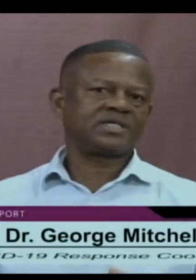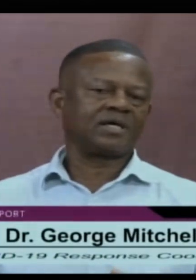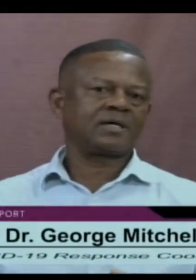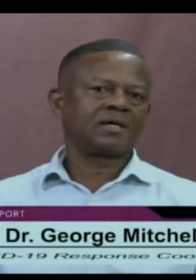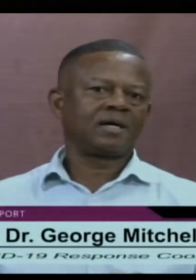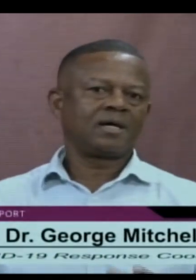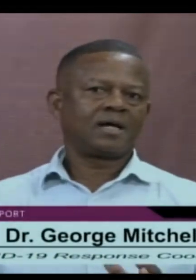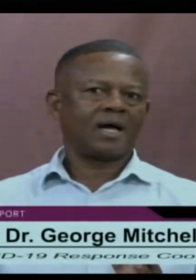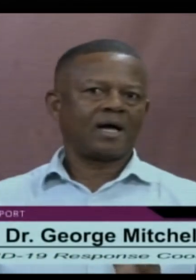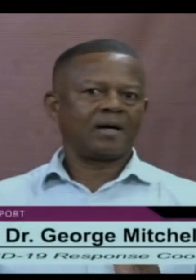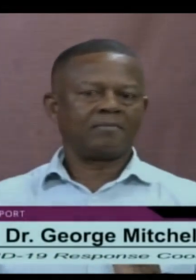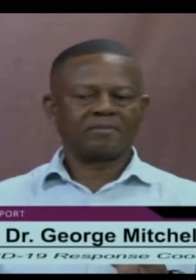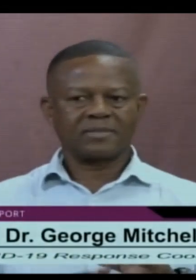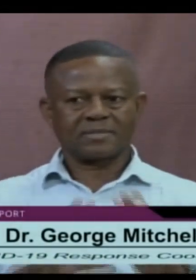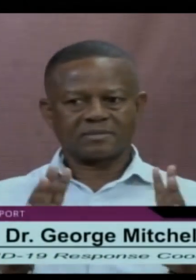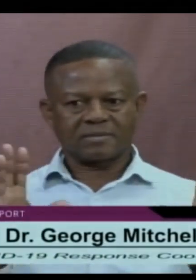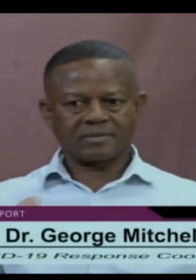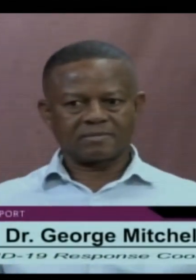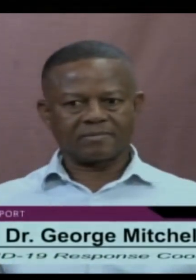contact tracing